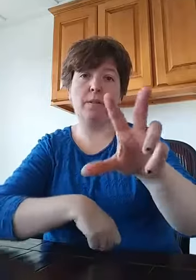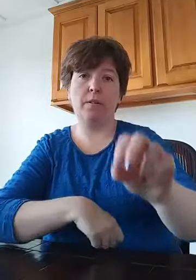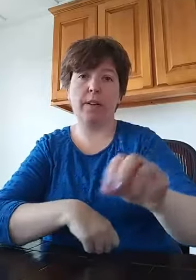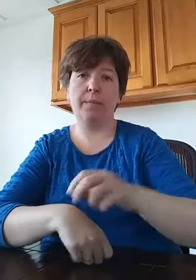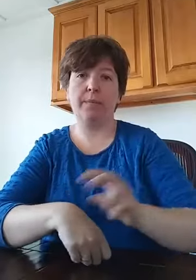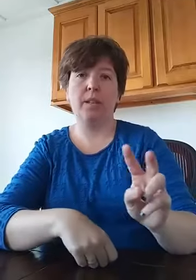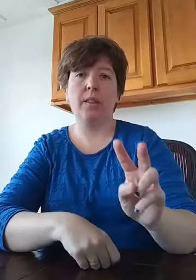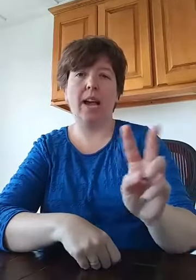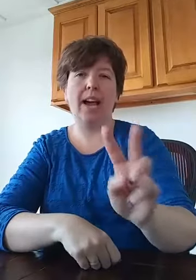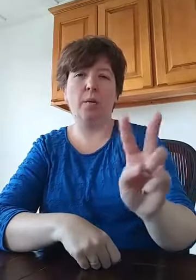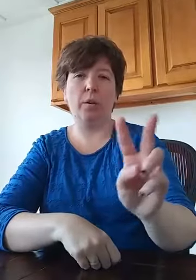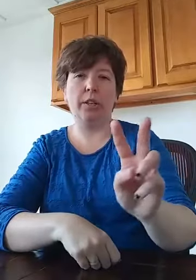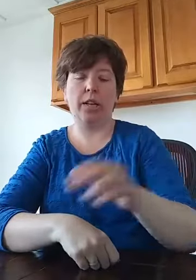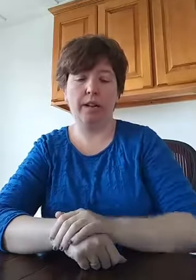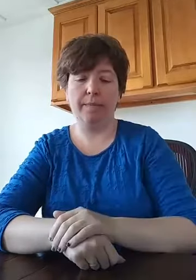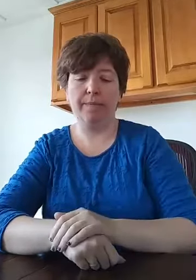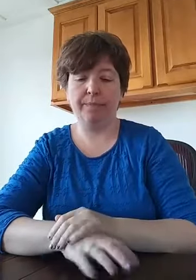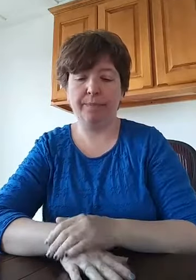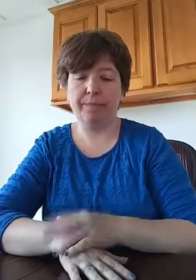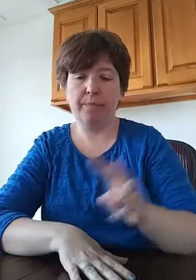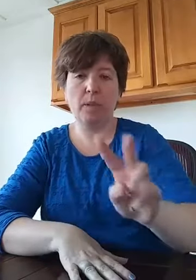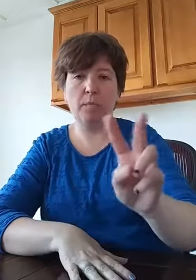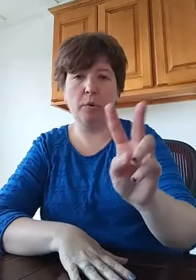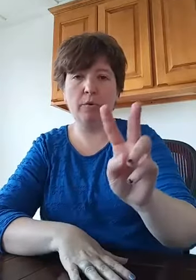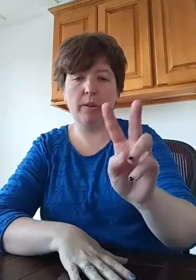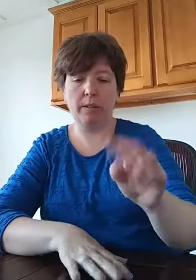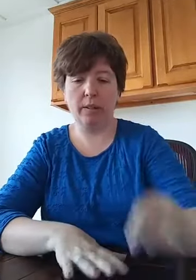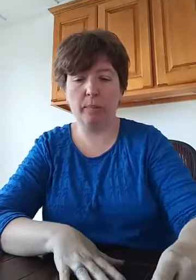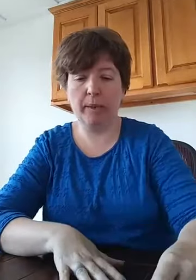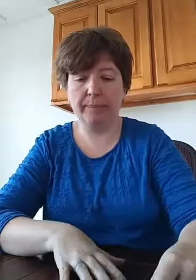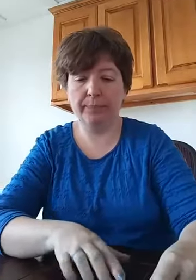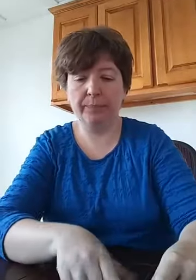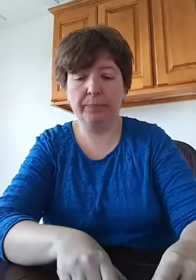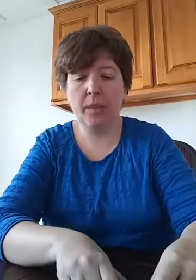2:30. The hour, you kind of move around a little bit.